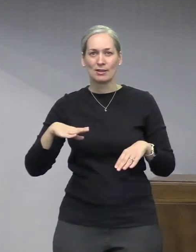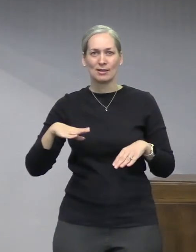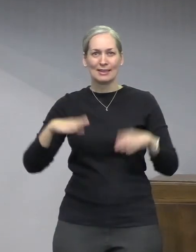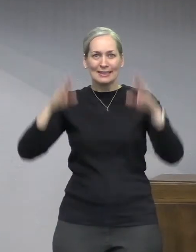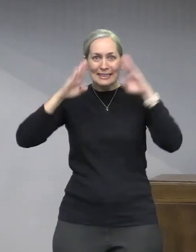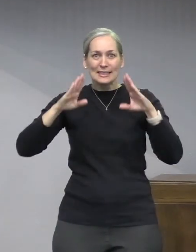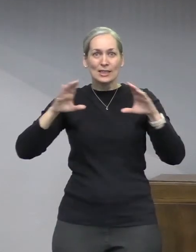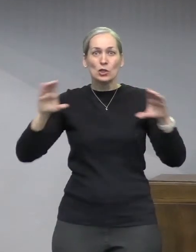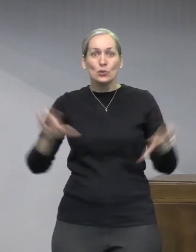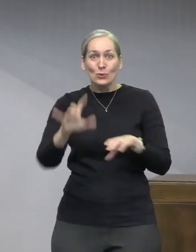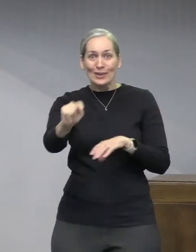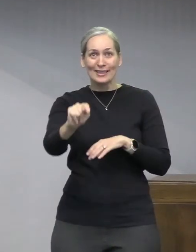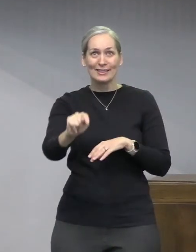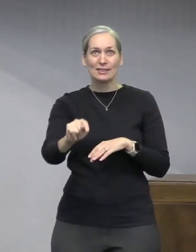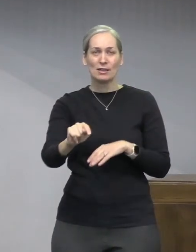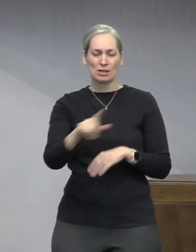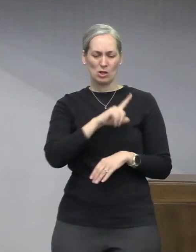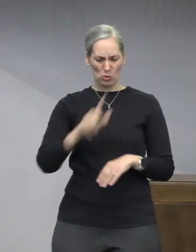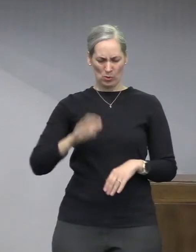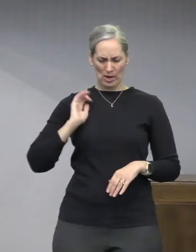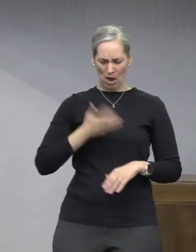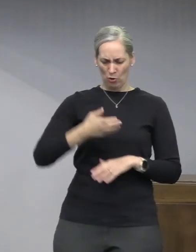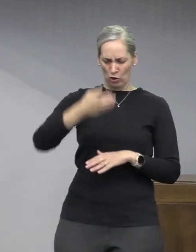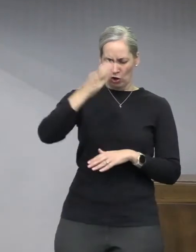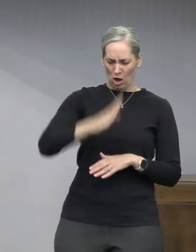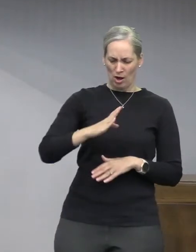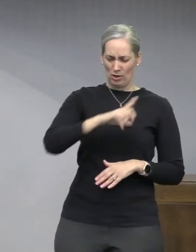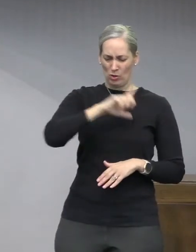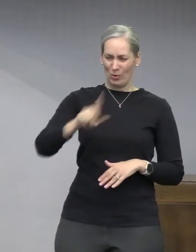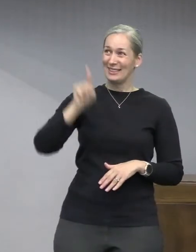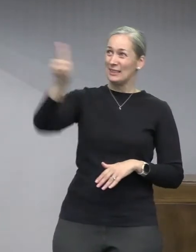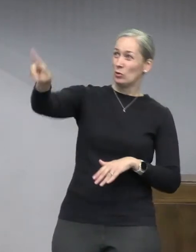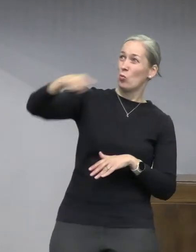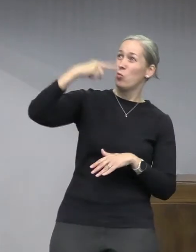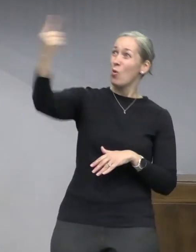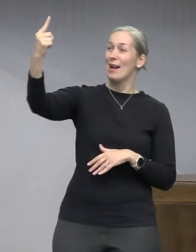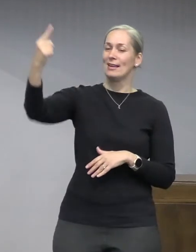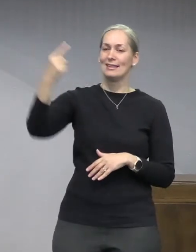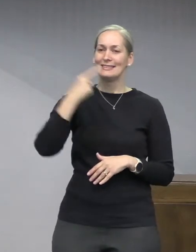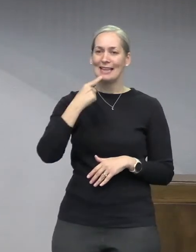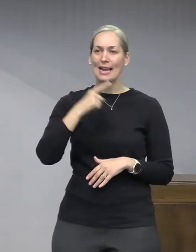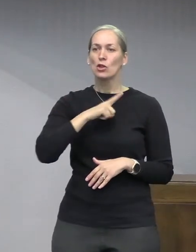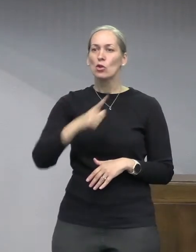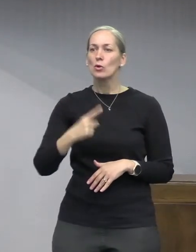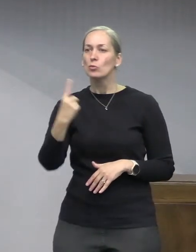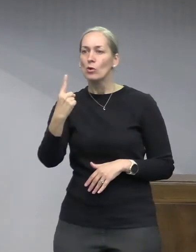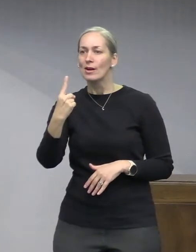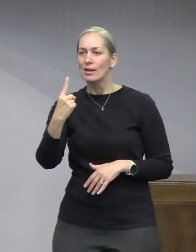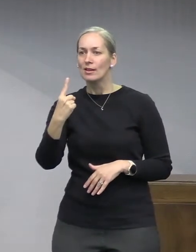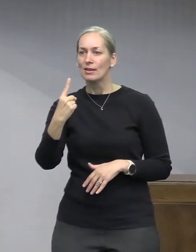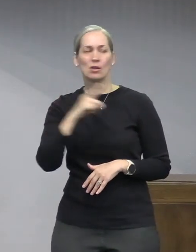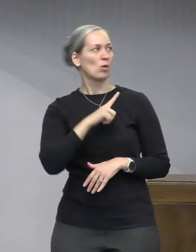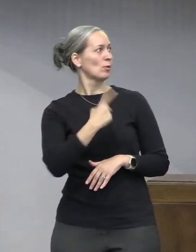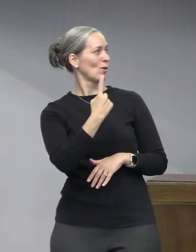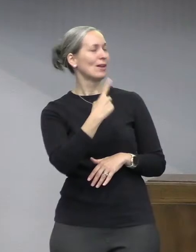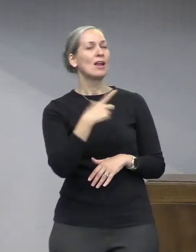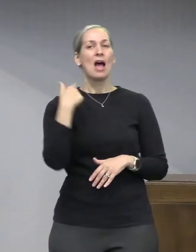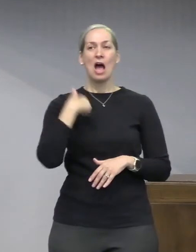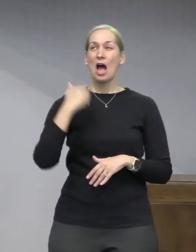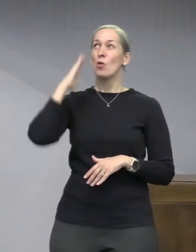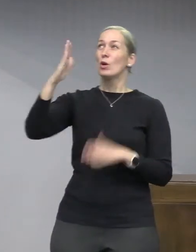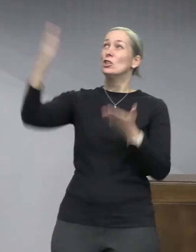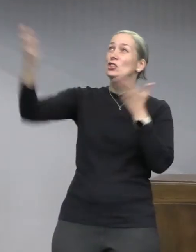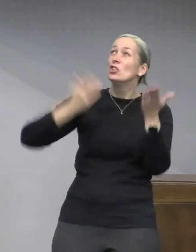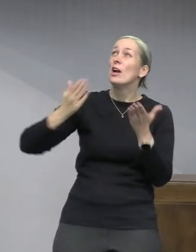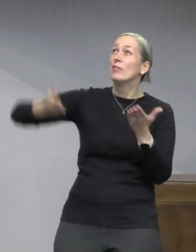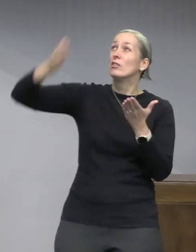and do it. The Lord our God, the Lord is one. Say the Lord is one. The Lord is one. I will serve